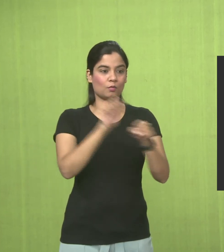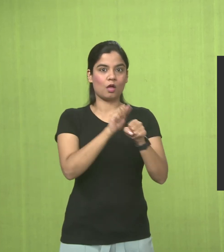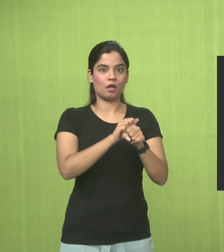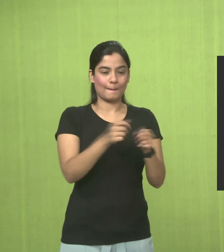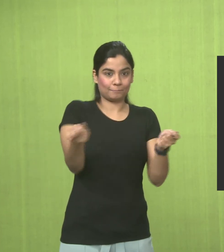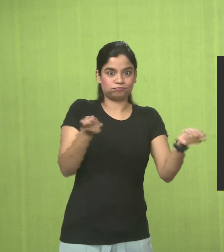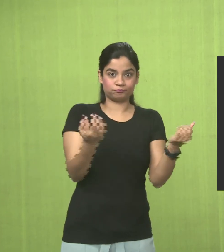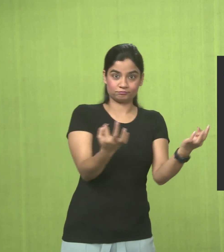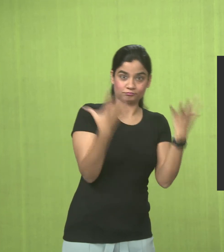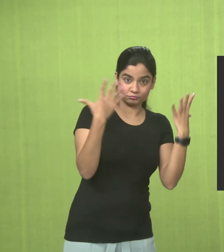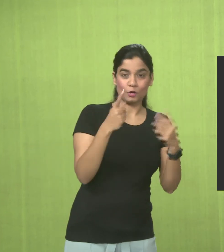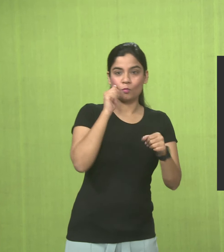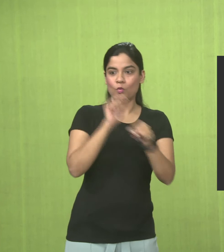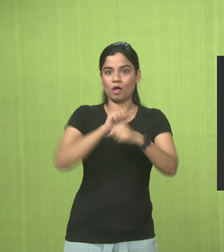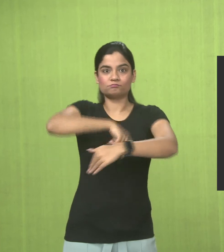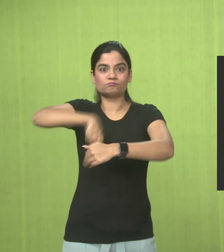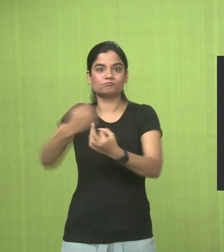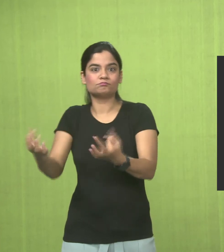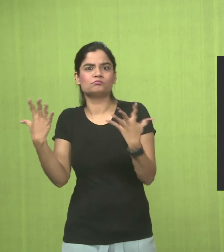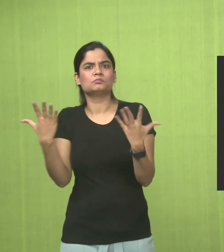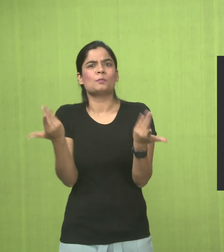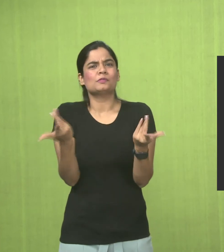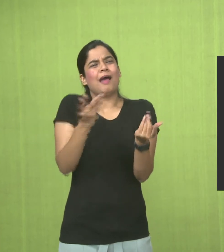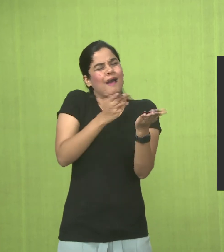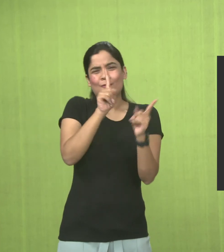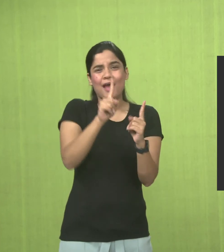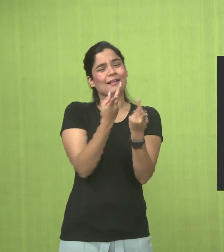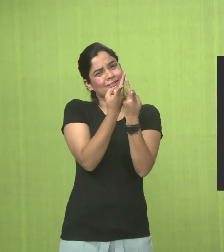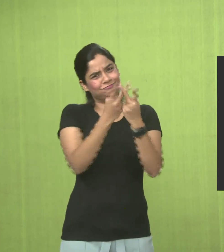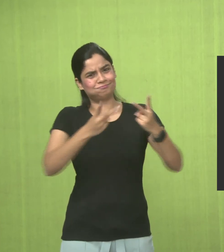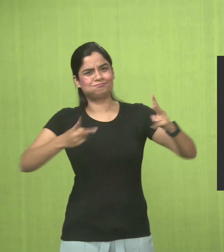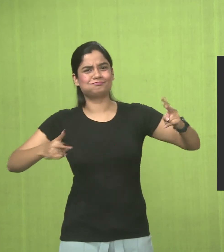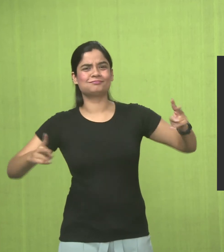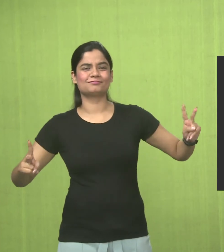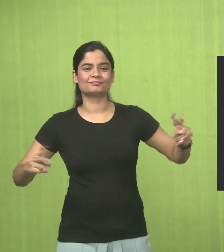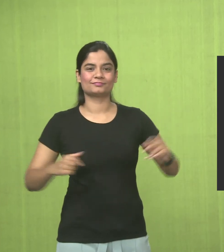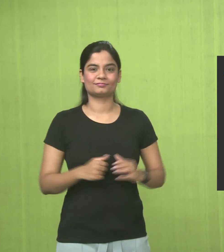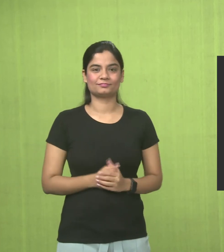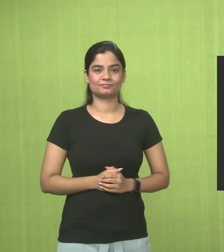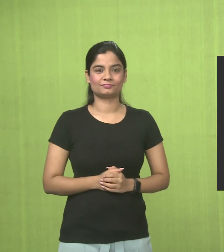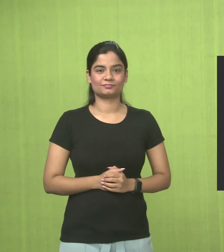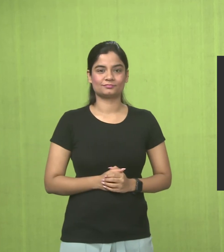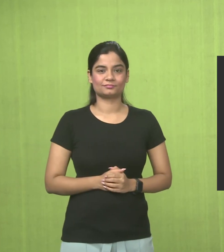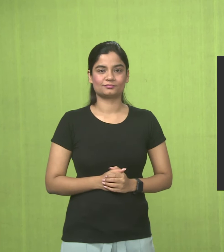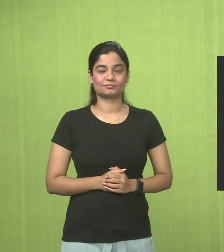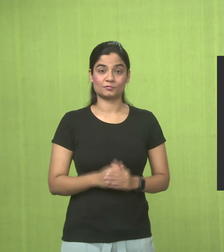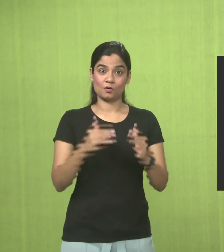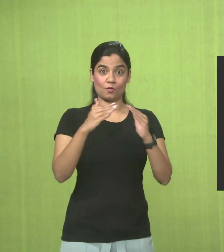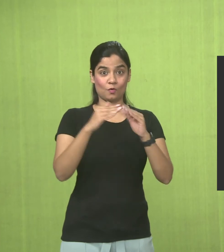For example, a woman might be very good at managing, so she can be a manager, and a man might be very good at cooking, he can be a